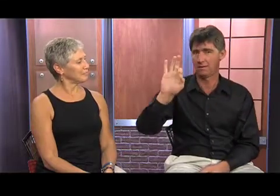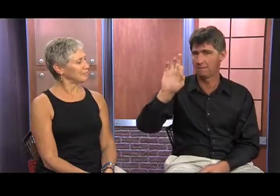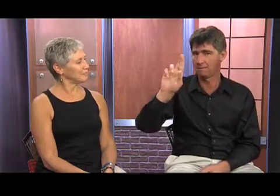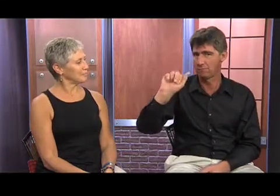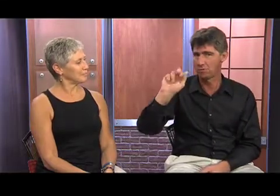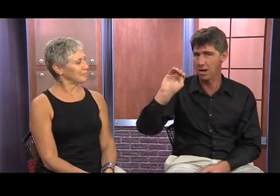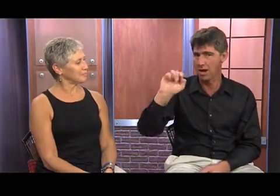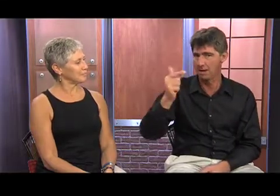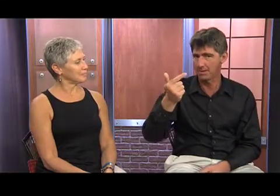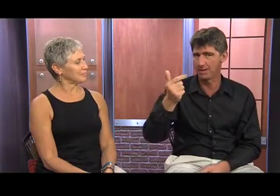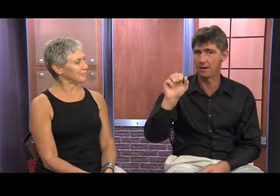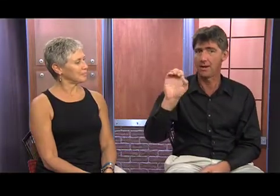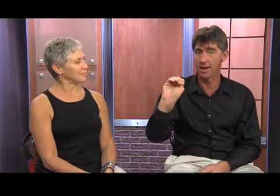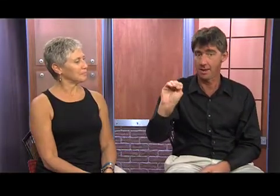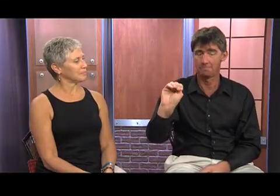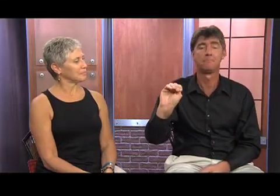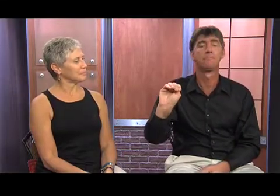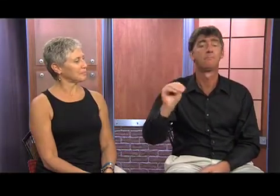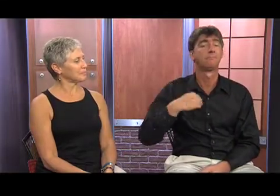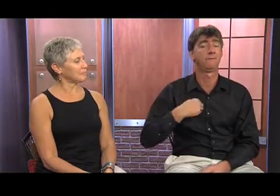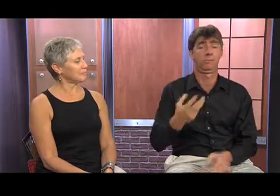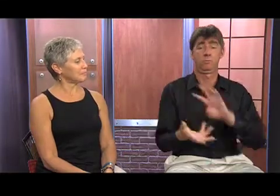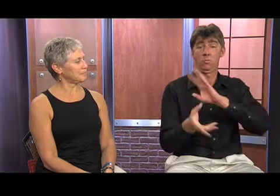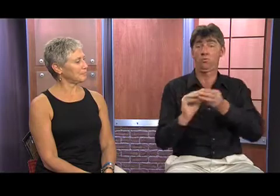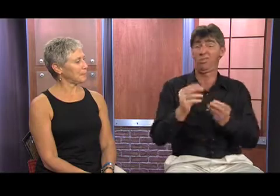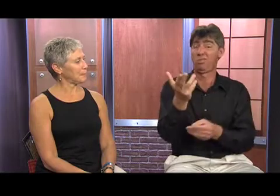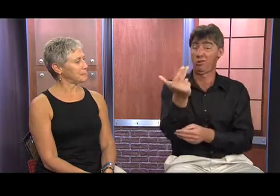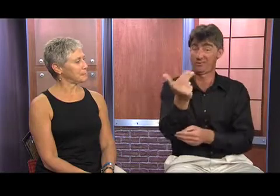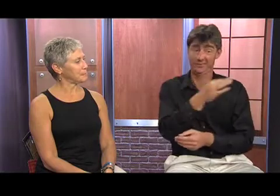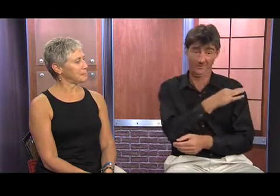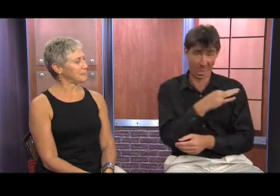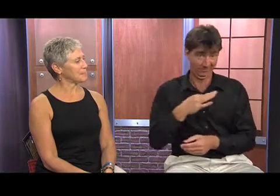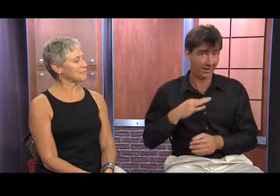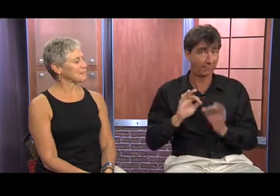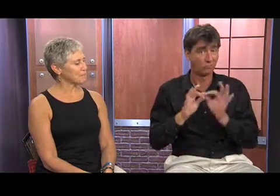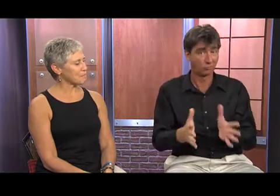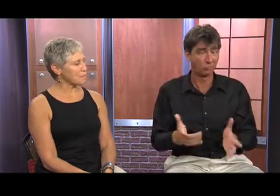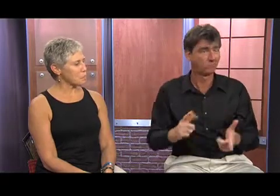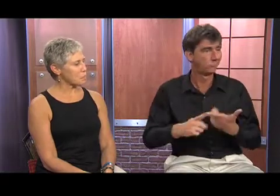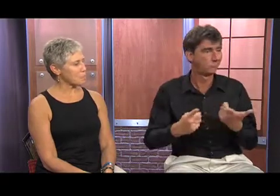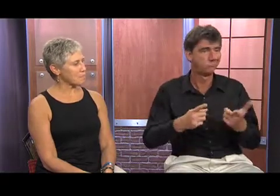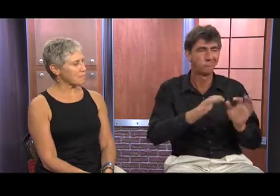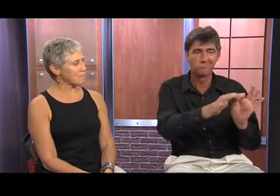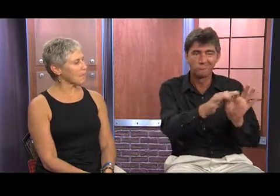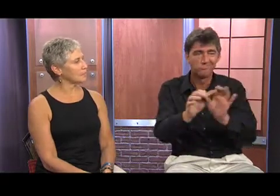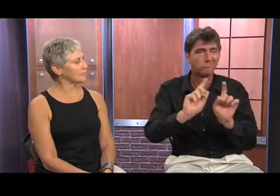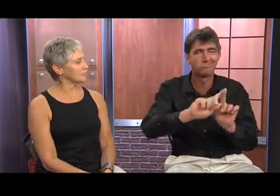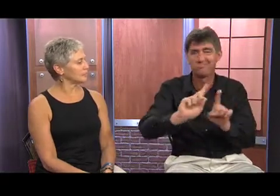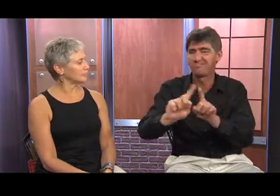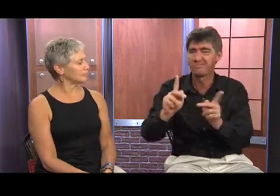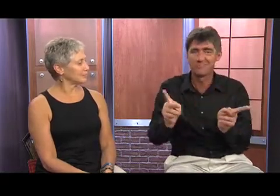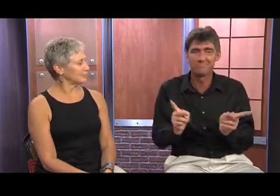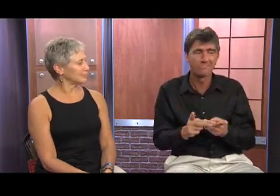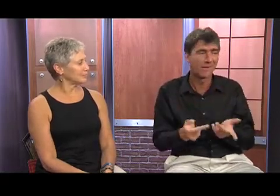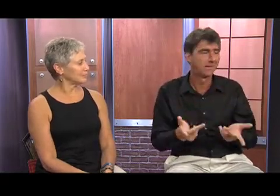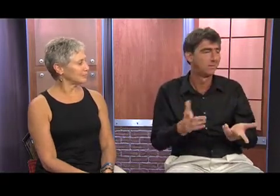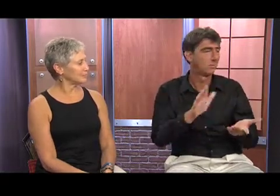staff interpreters that work for me, and we provide interpreting services in a variety of different arenas: